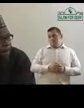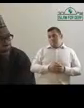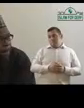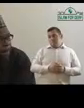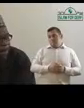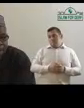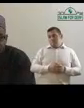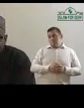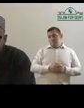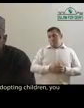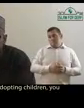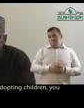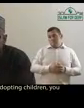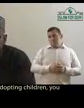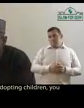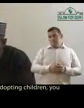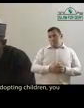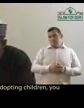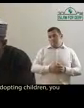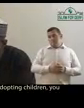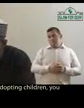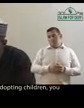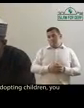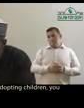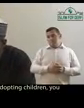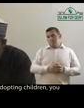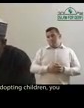And with the mahram issues.